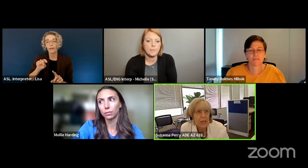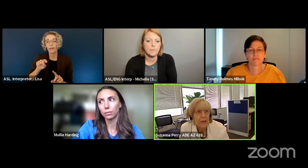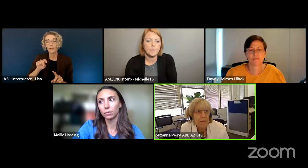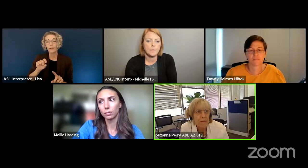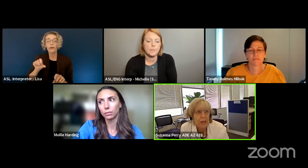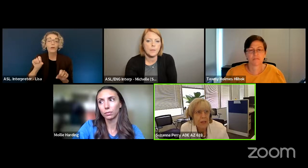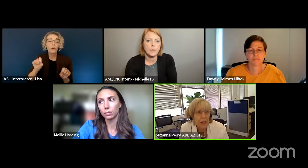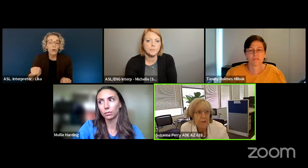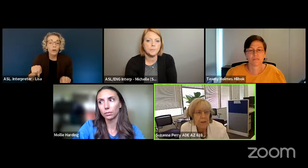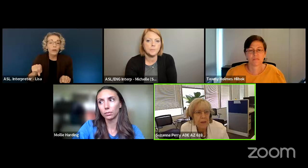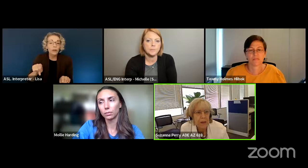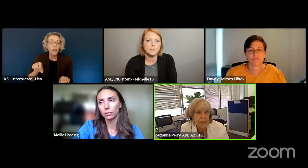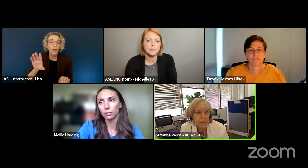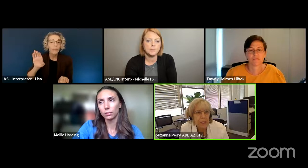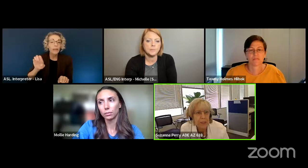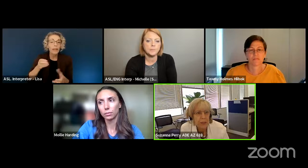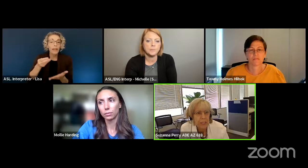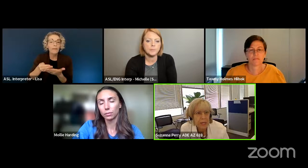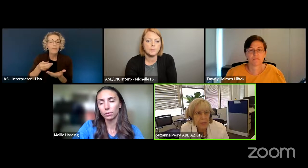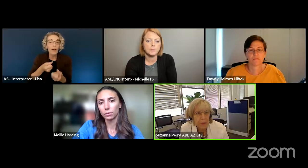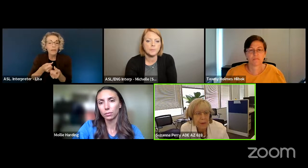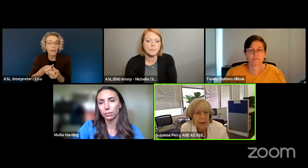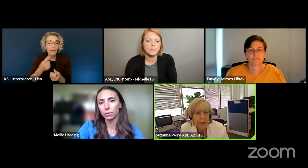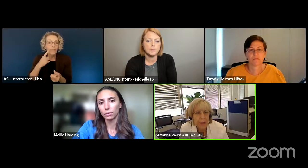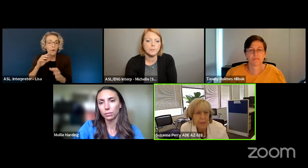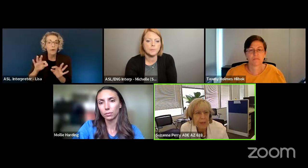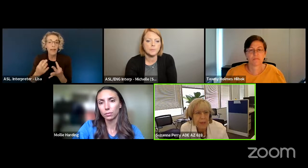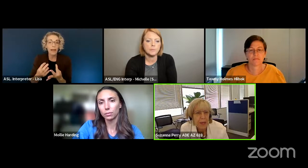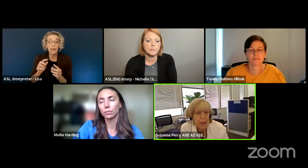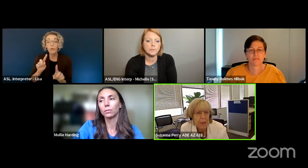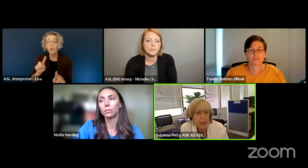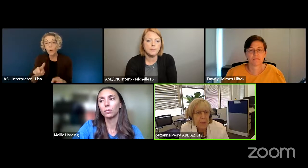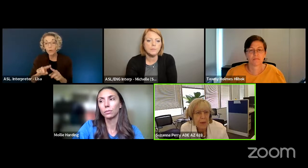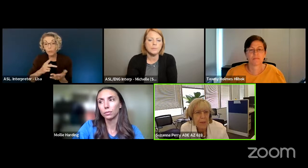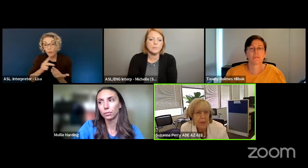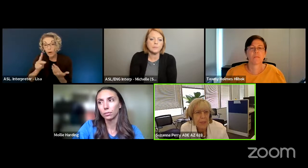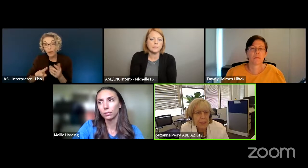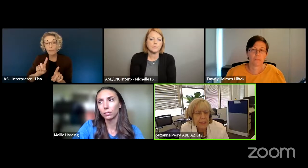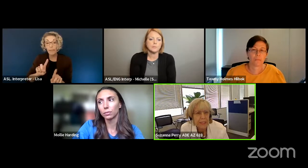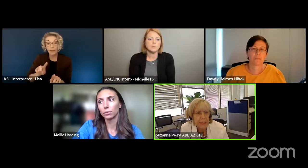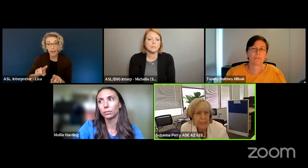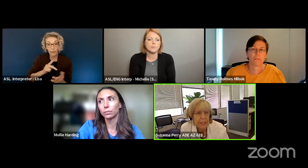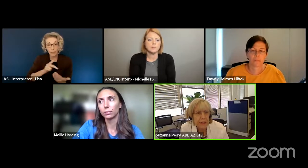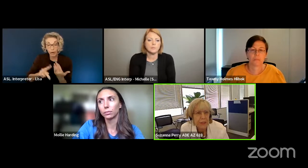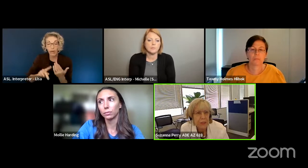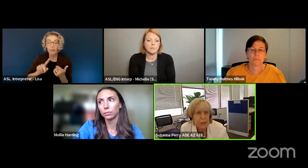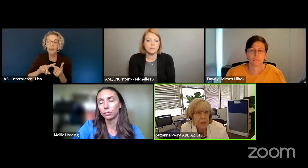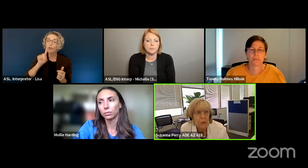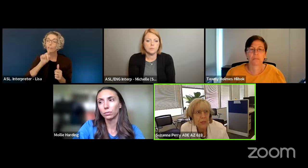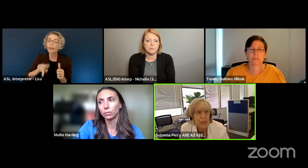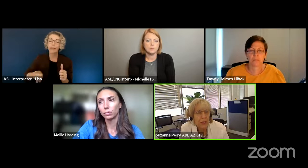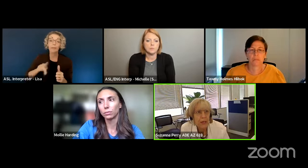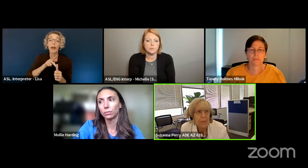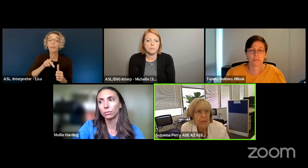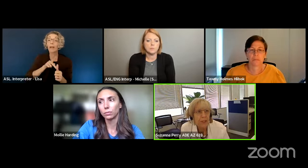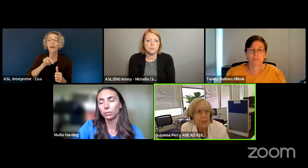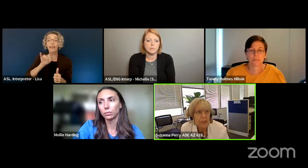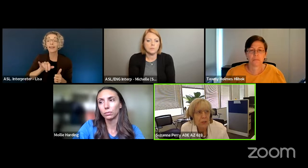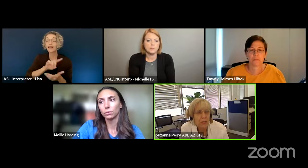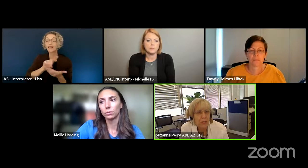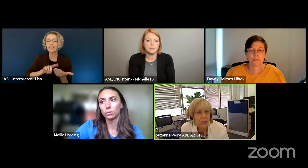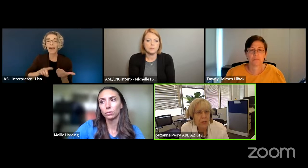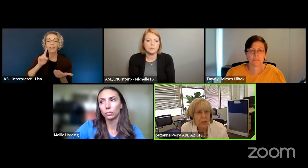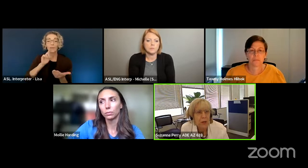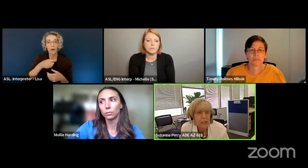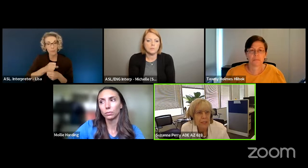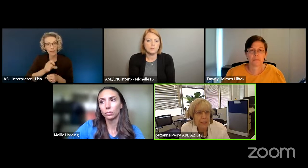could be funding for families to attend the program, but primarily it's designed to